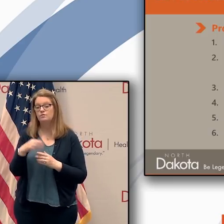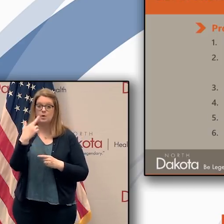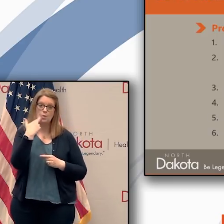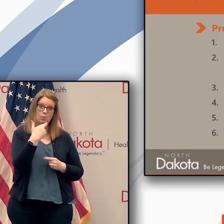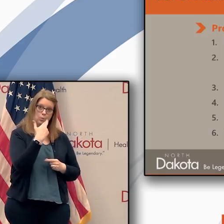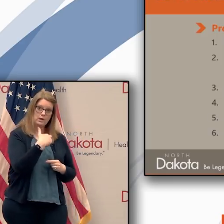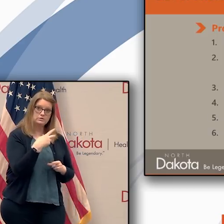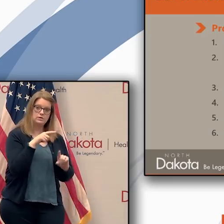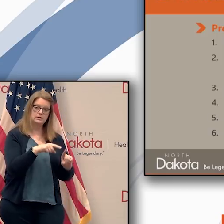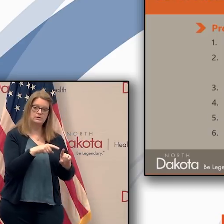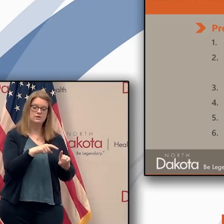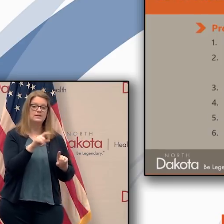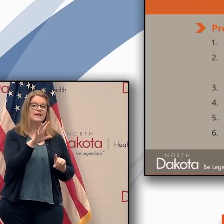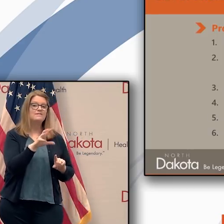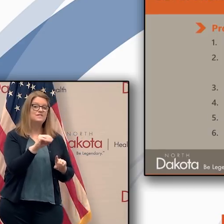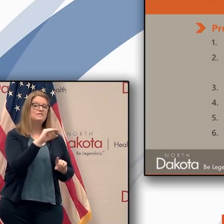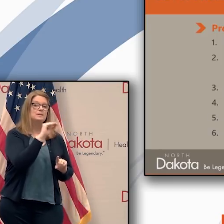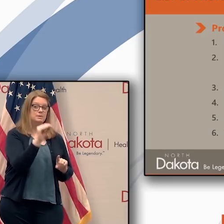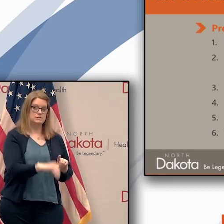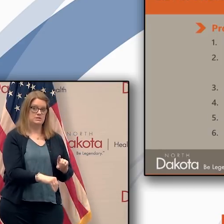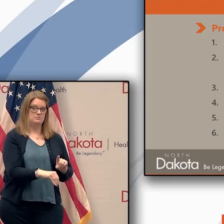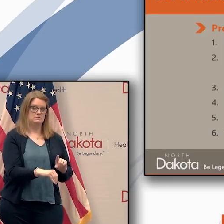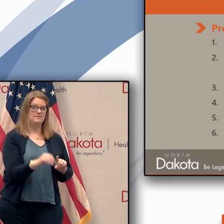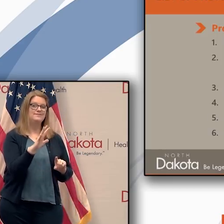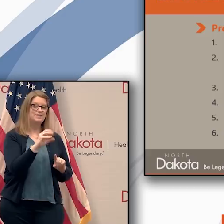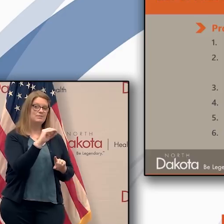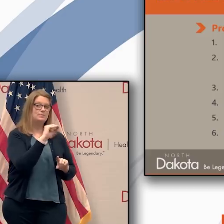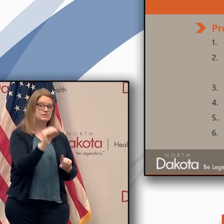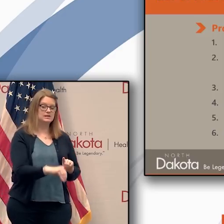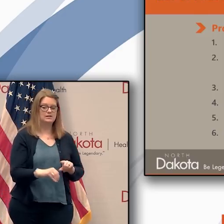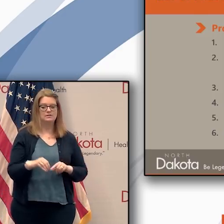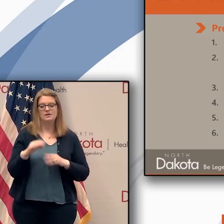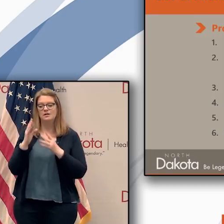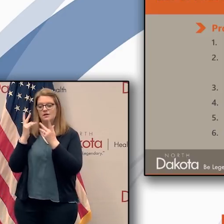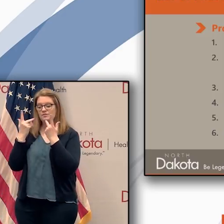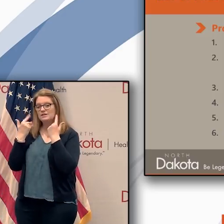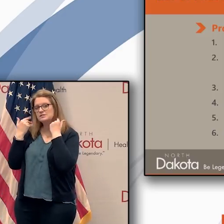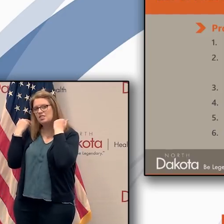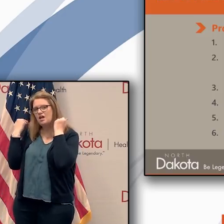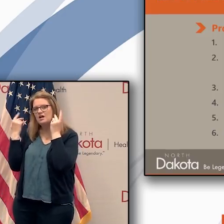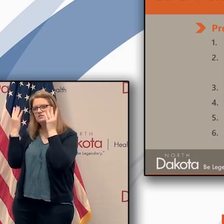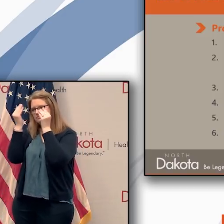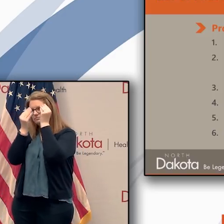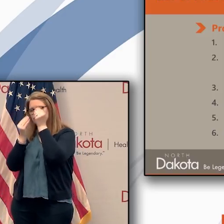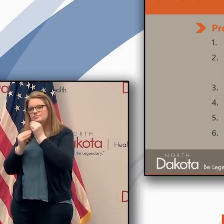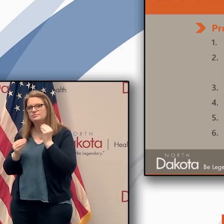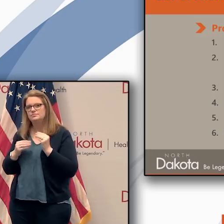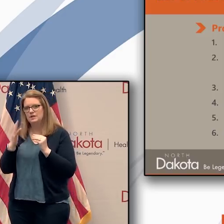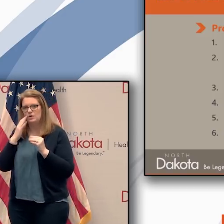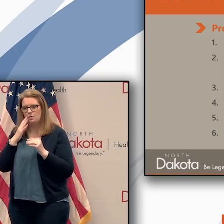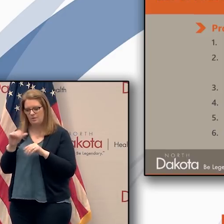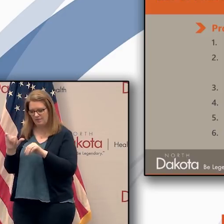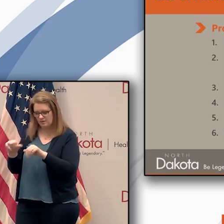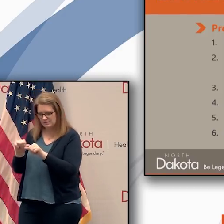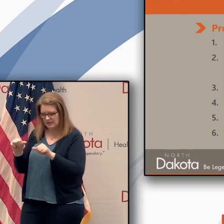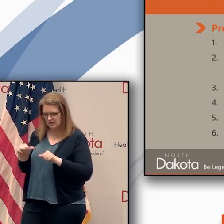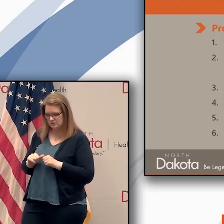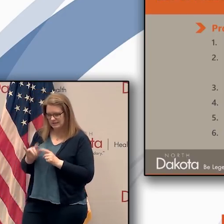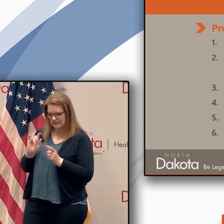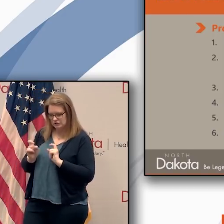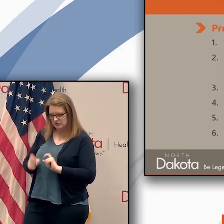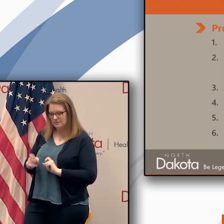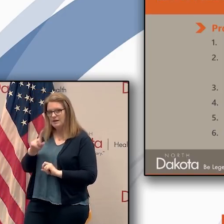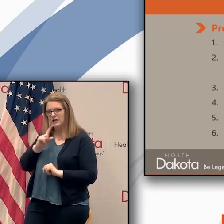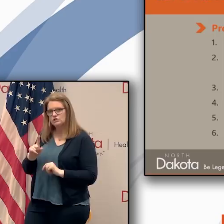restaurants operating at 50% capacity, for cosmetology-related businesses with reception areas, adjusting